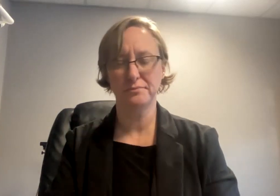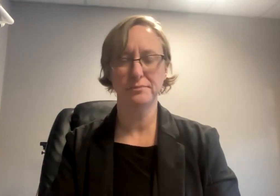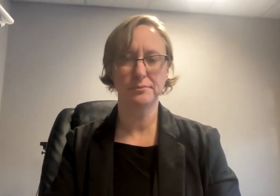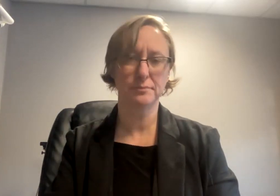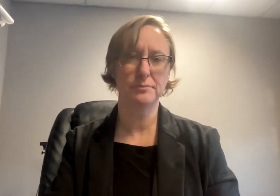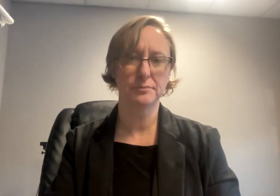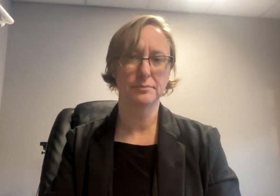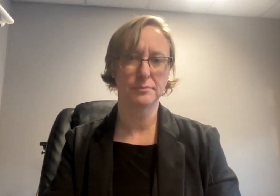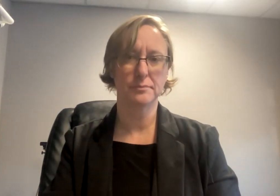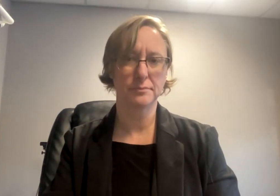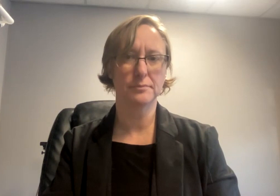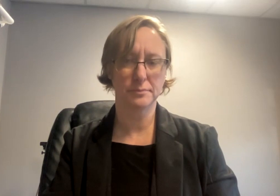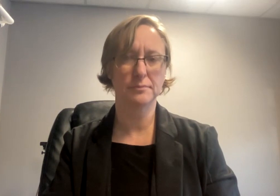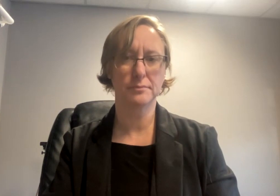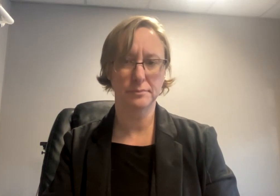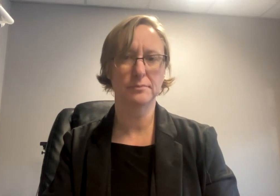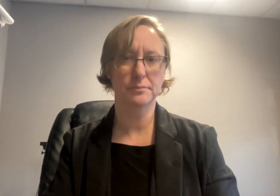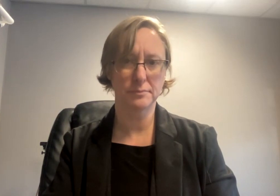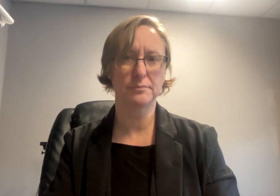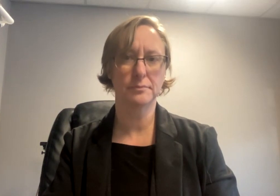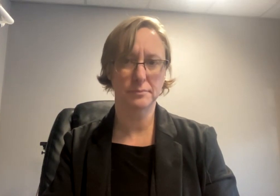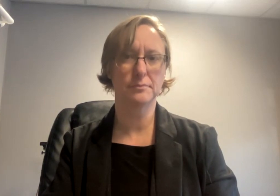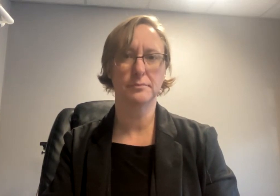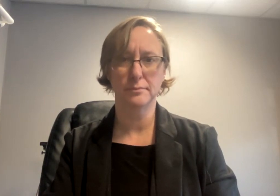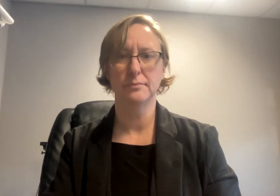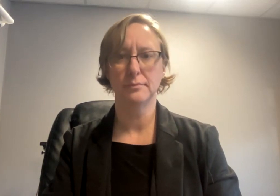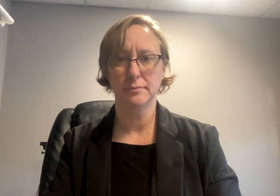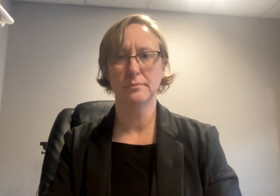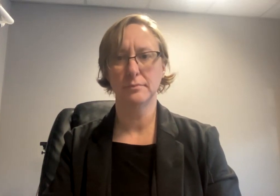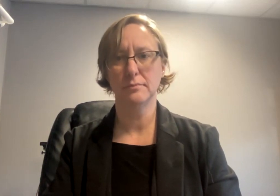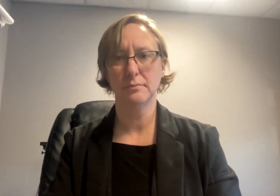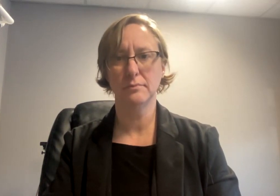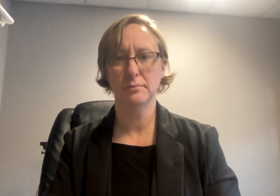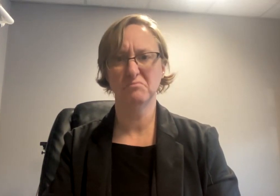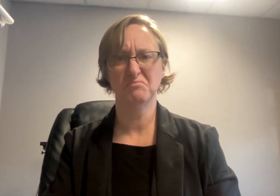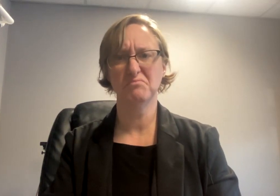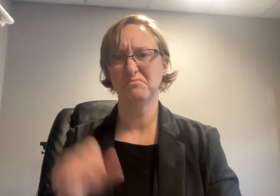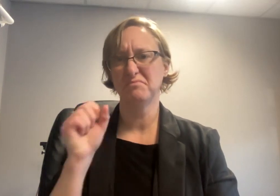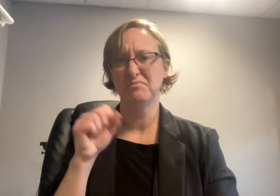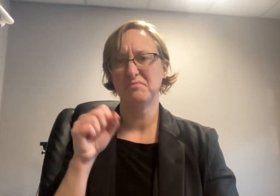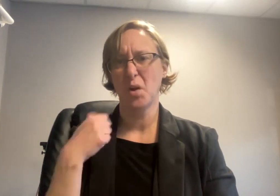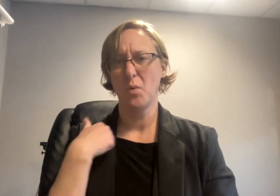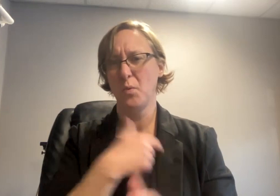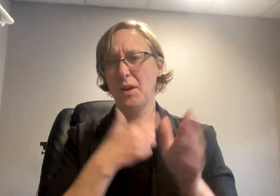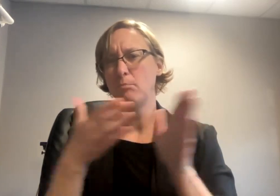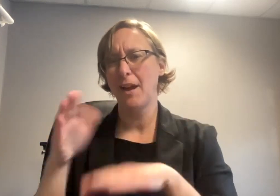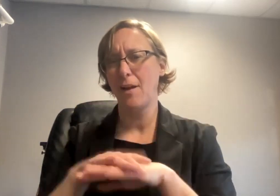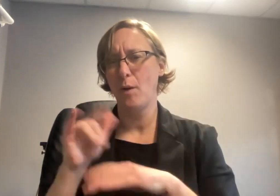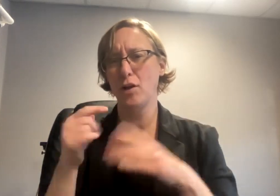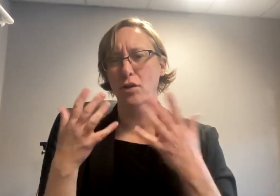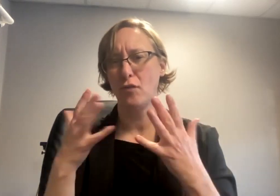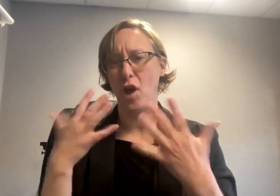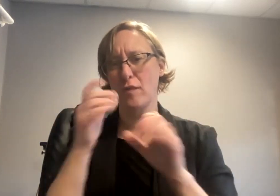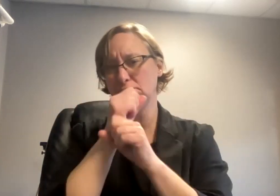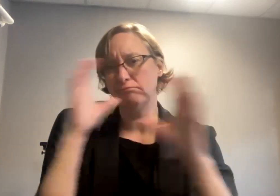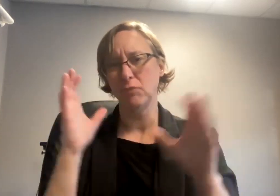Some people who are deaf, we all know that English is their second language, so some people are bilingual, so that would work